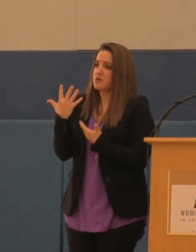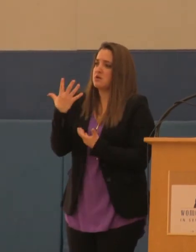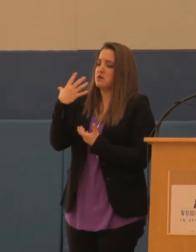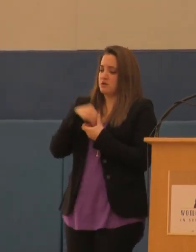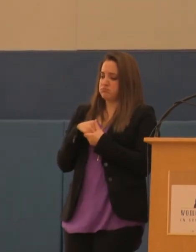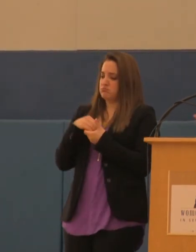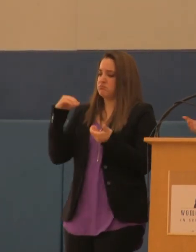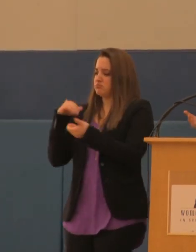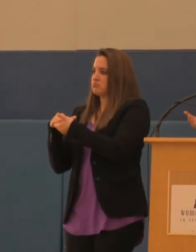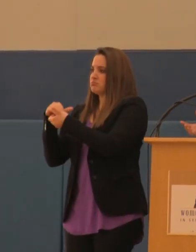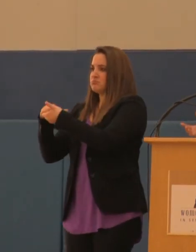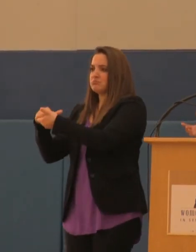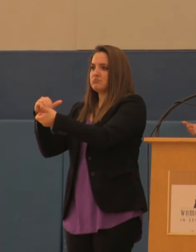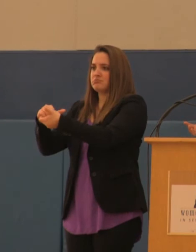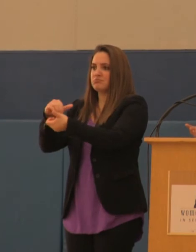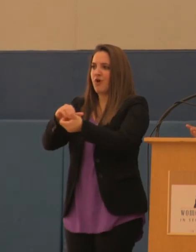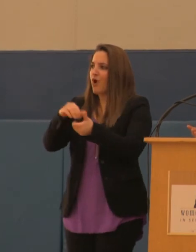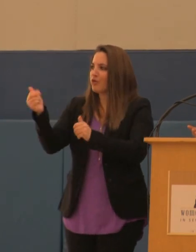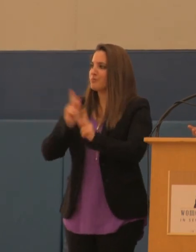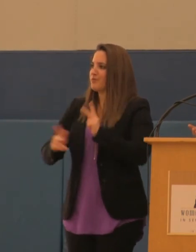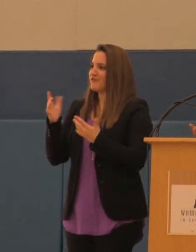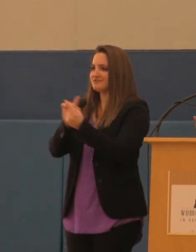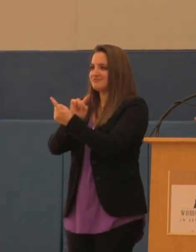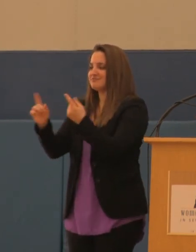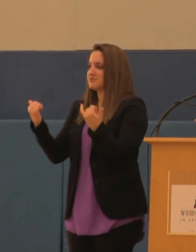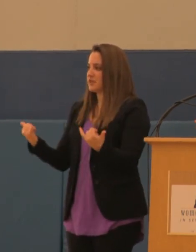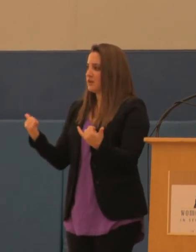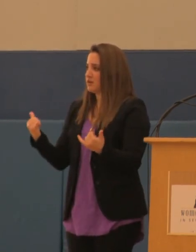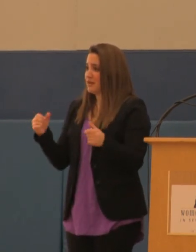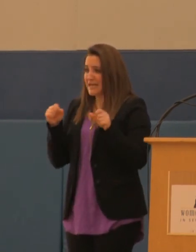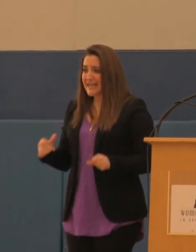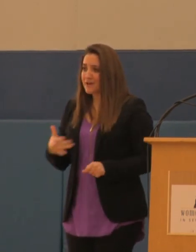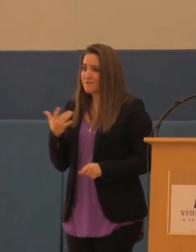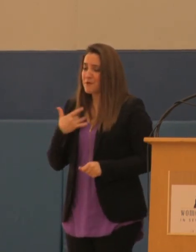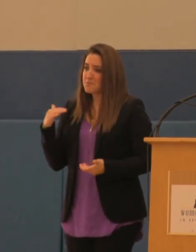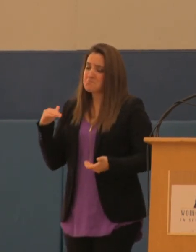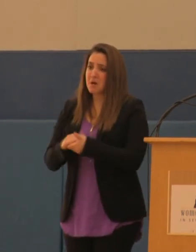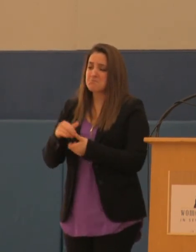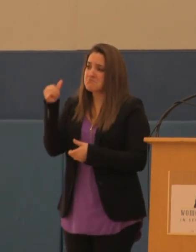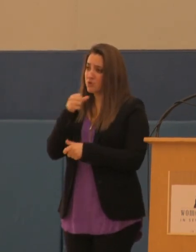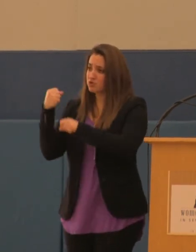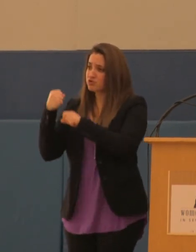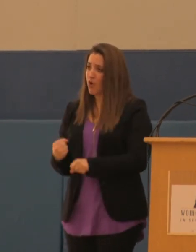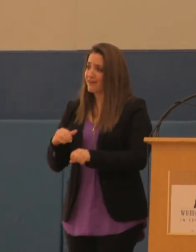it together with those beside you today. Can you feel how strong we are together?